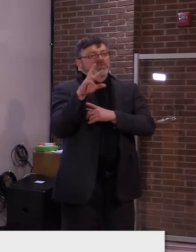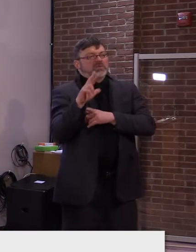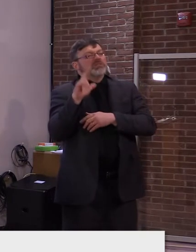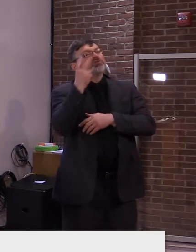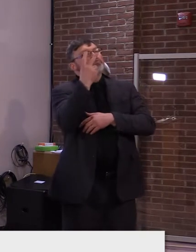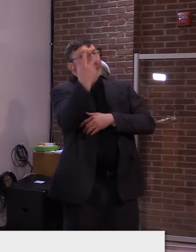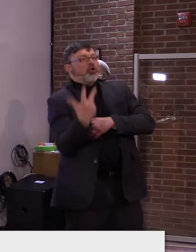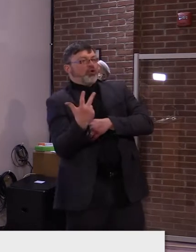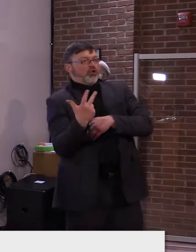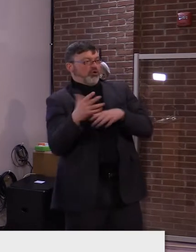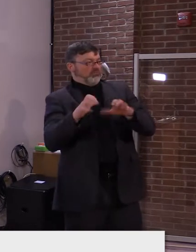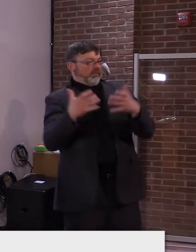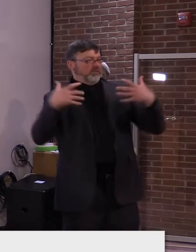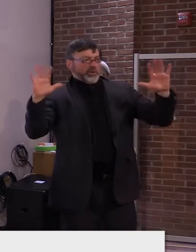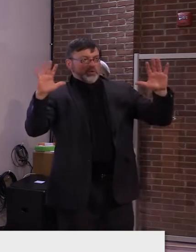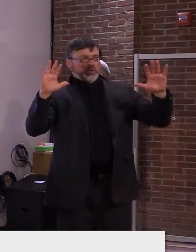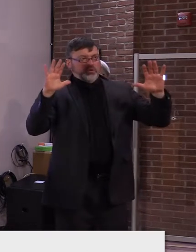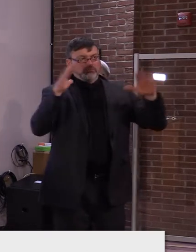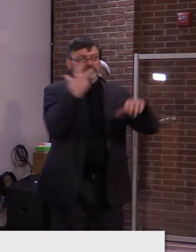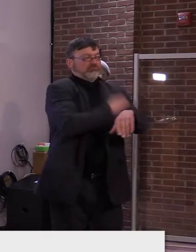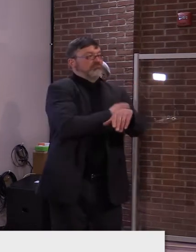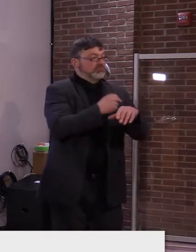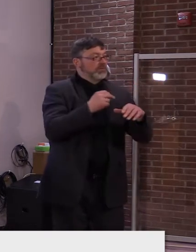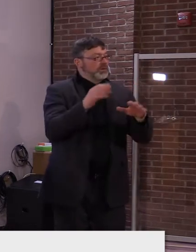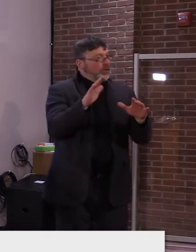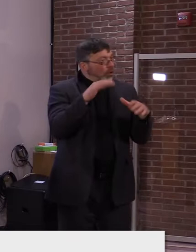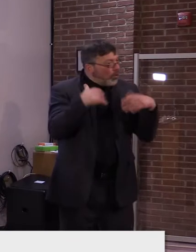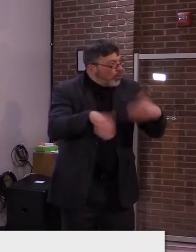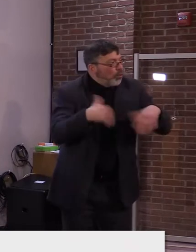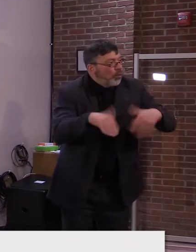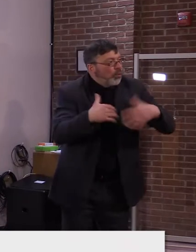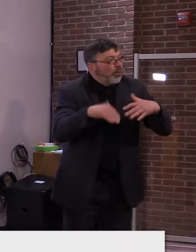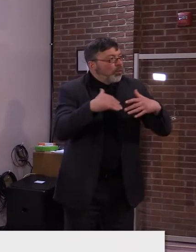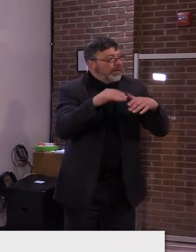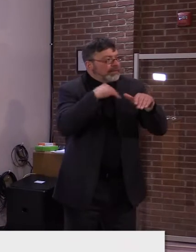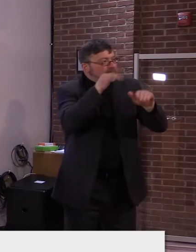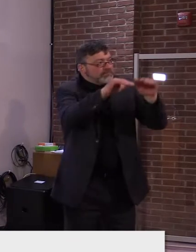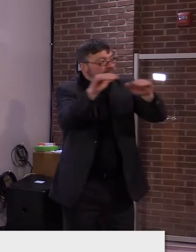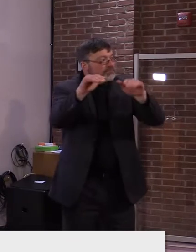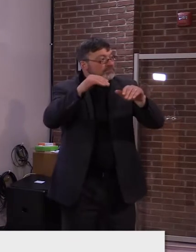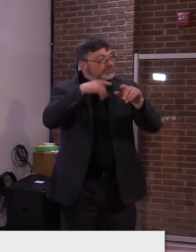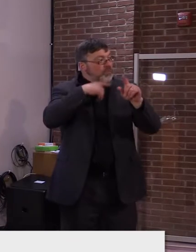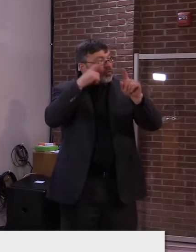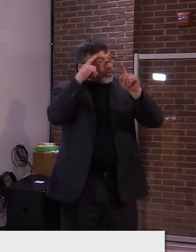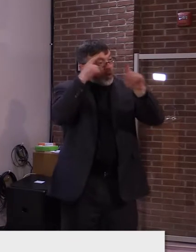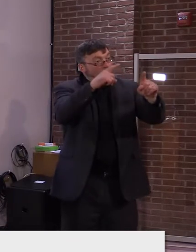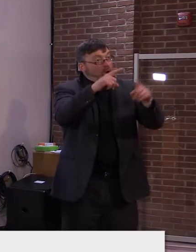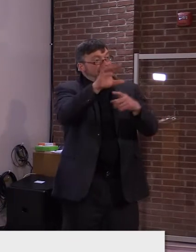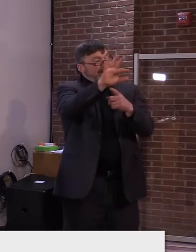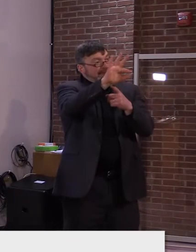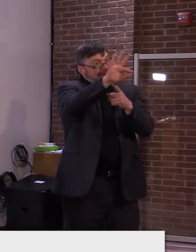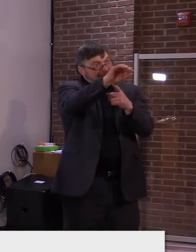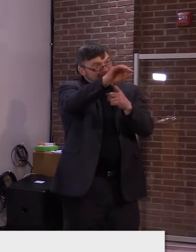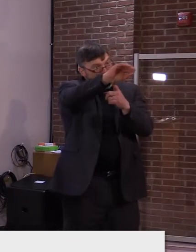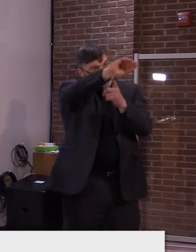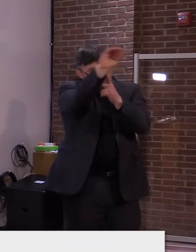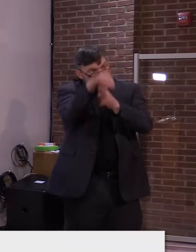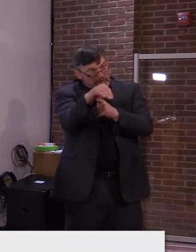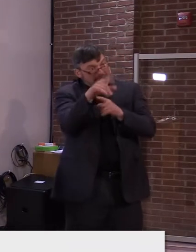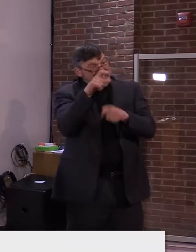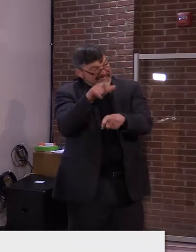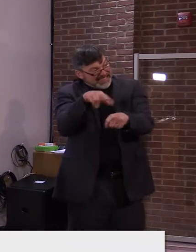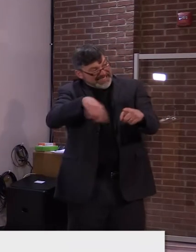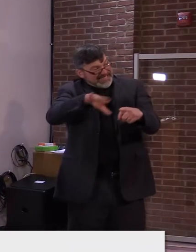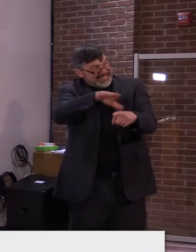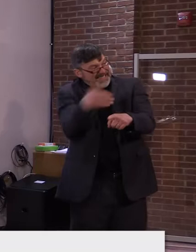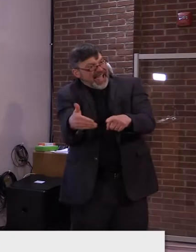over 90% of our deaths have occurred with those in those categories that are 65